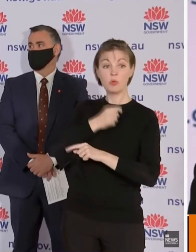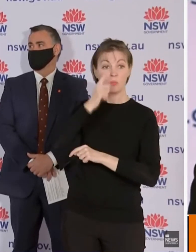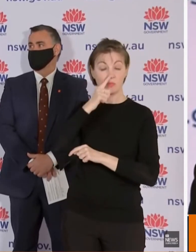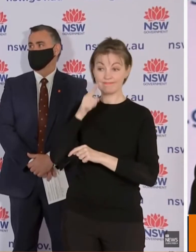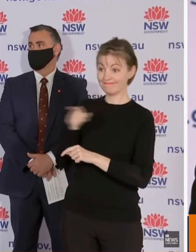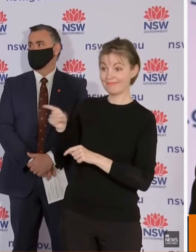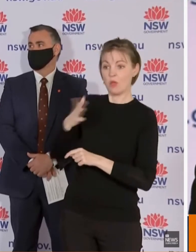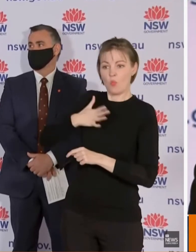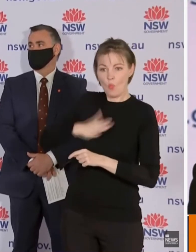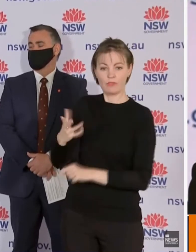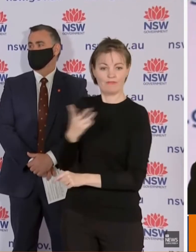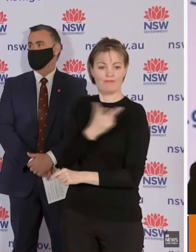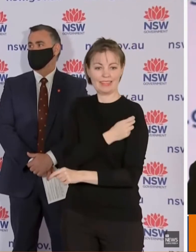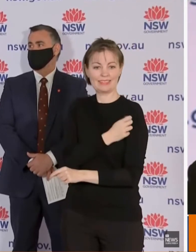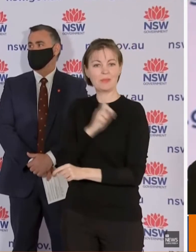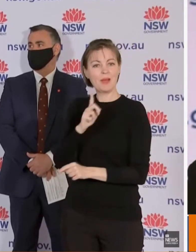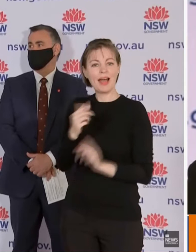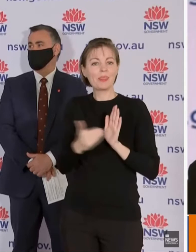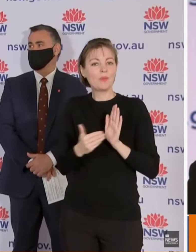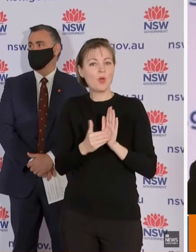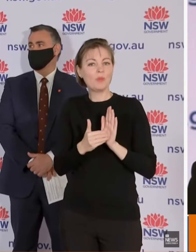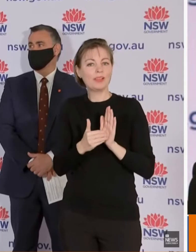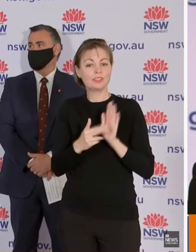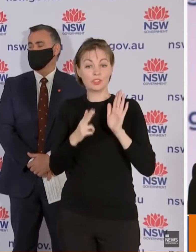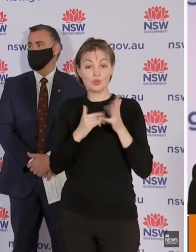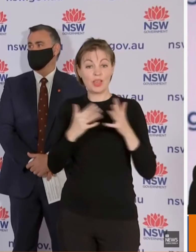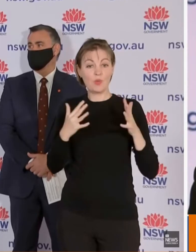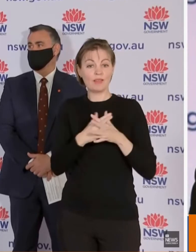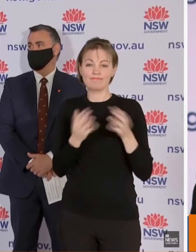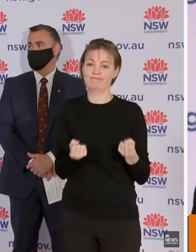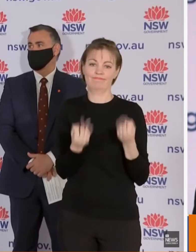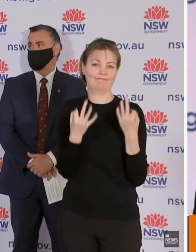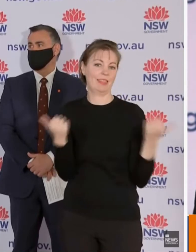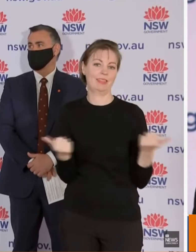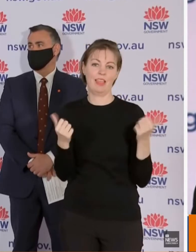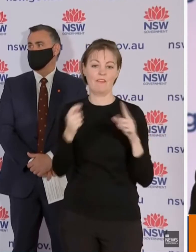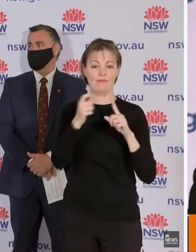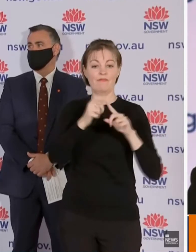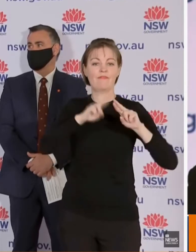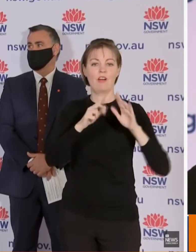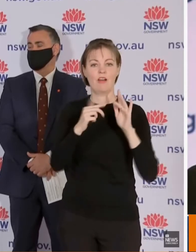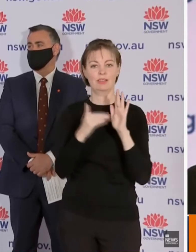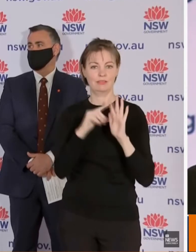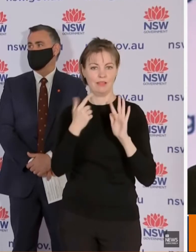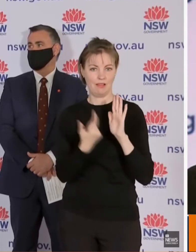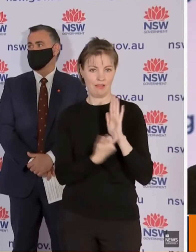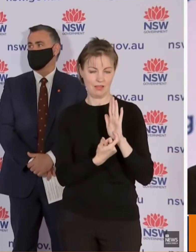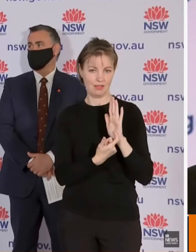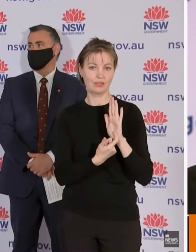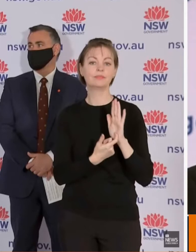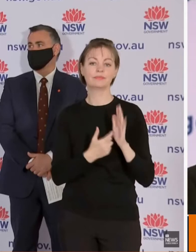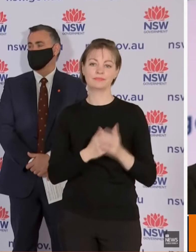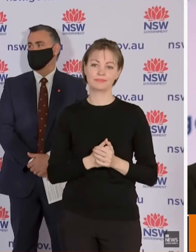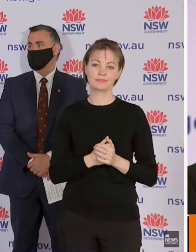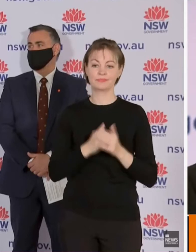there is not enough Pfizer in New South Wales or anywhere in the 2 major states, that is New South Wales or Victoria,